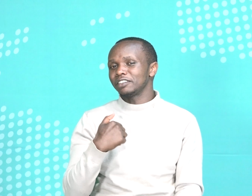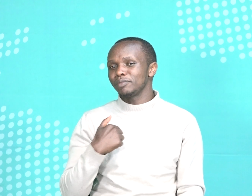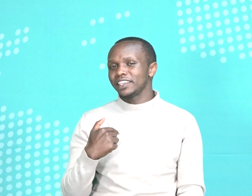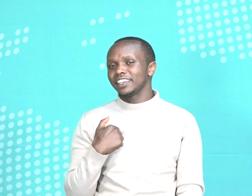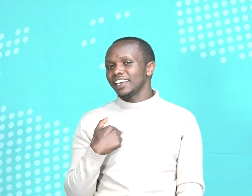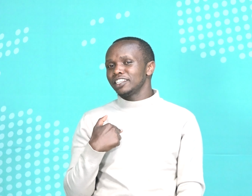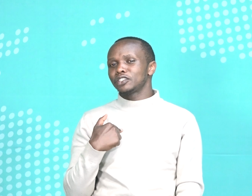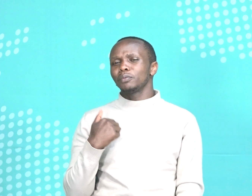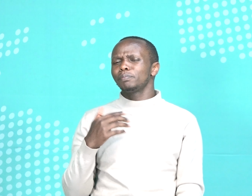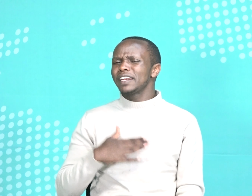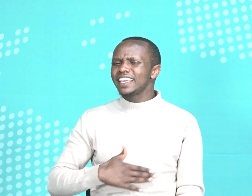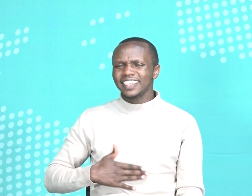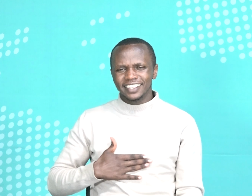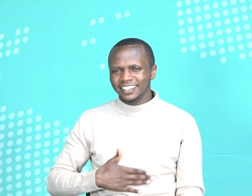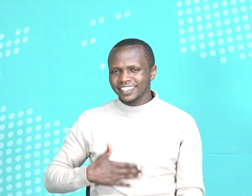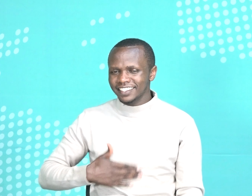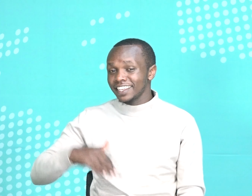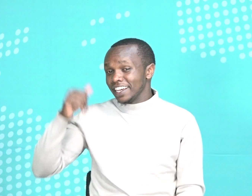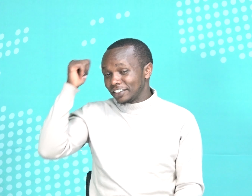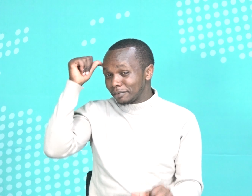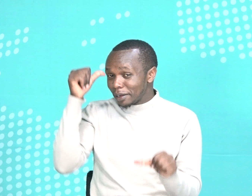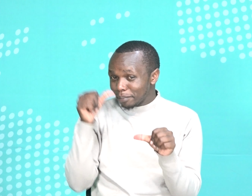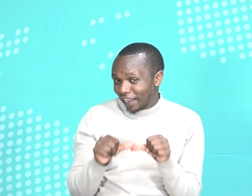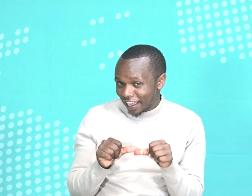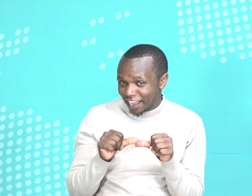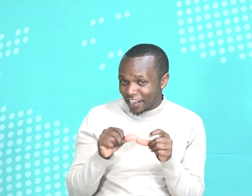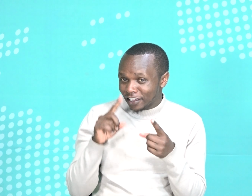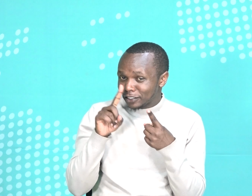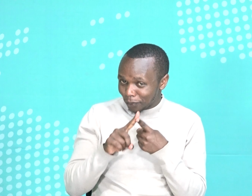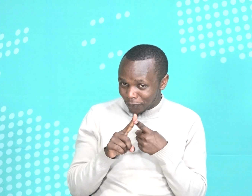me. So please remember to